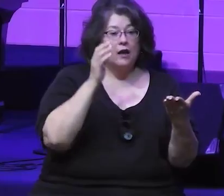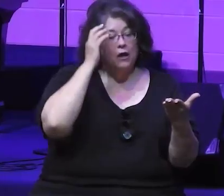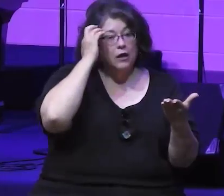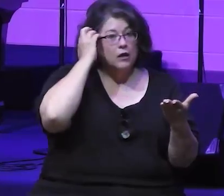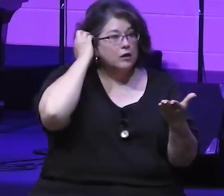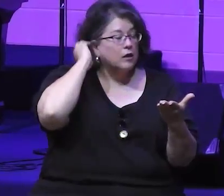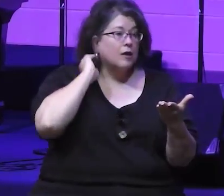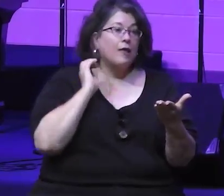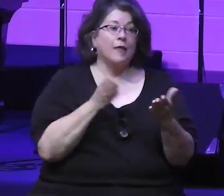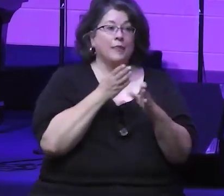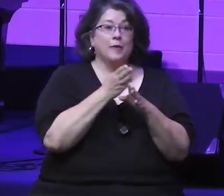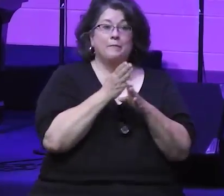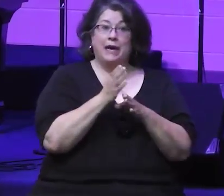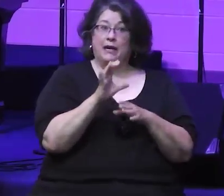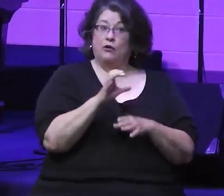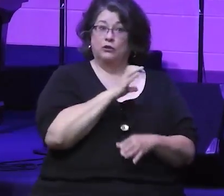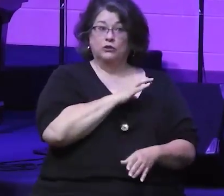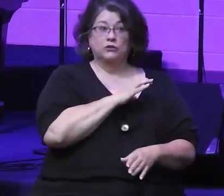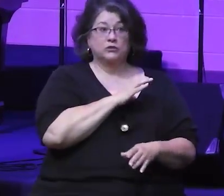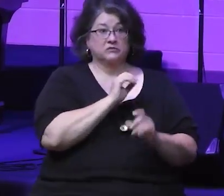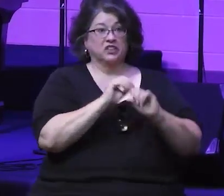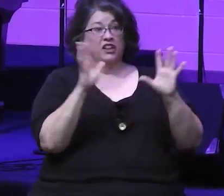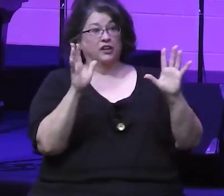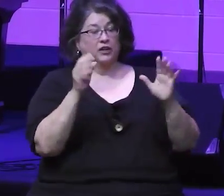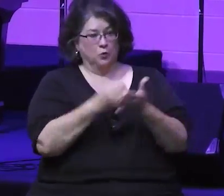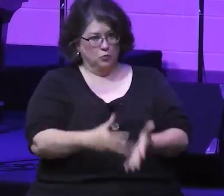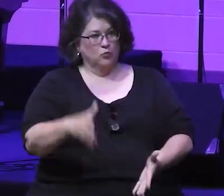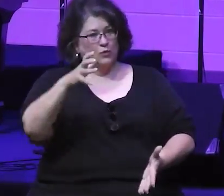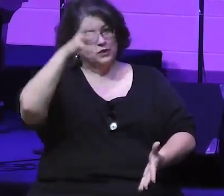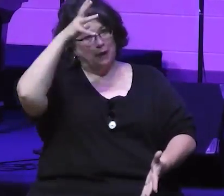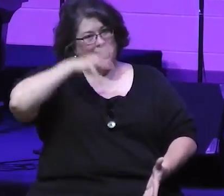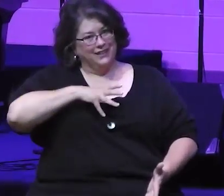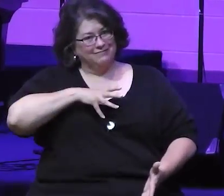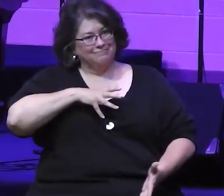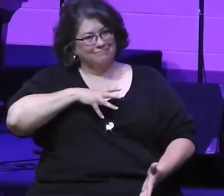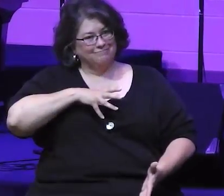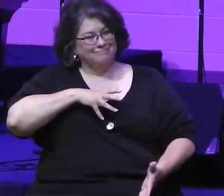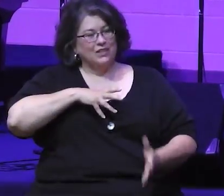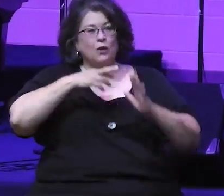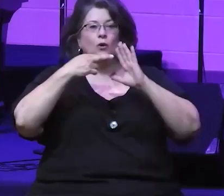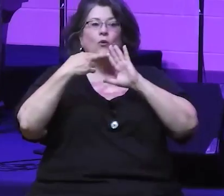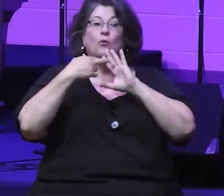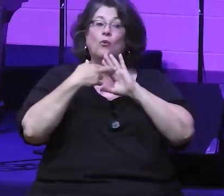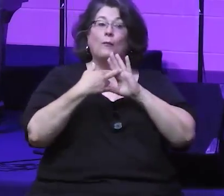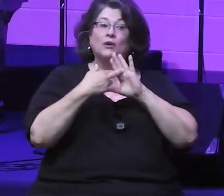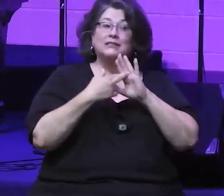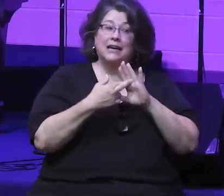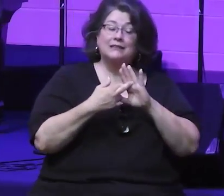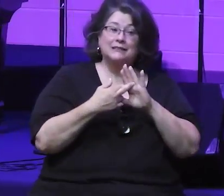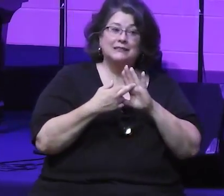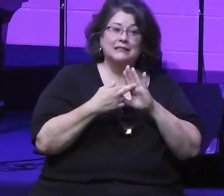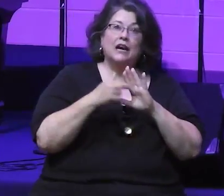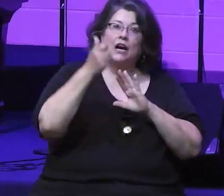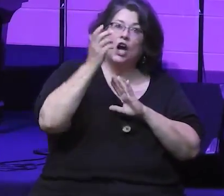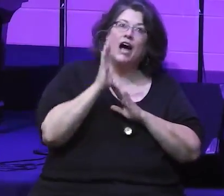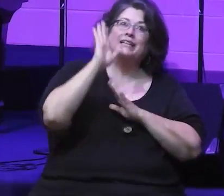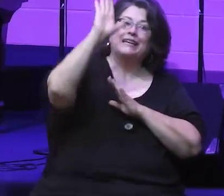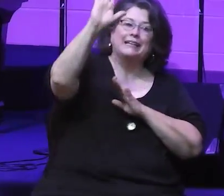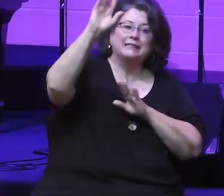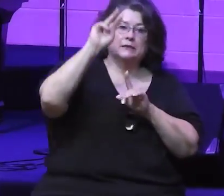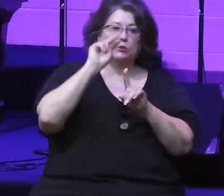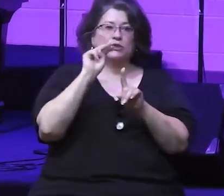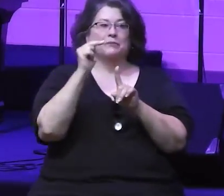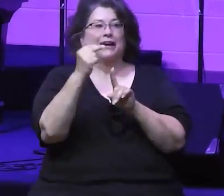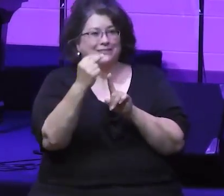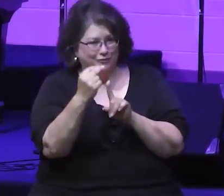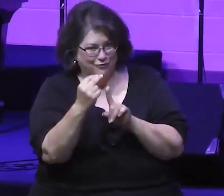main character. The main characters are pretty clear. There's a rich man, and in this case is representing the perspective of God in the kingdom life.